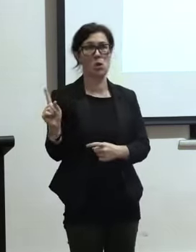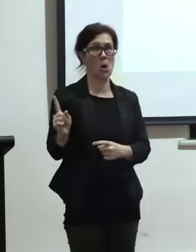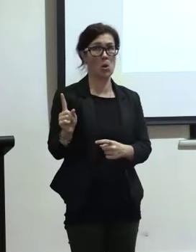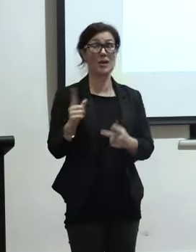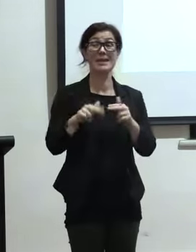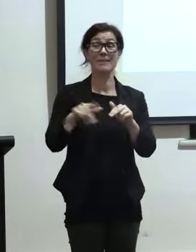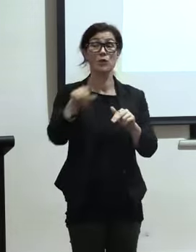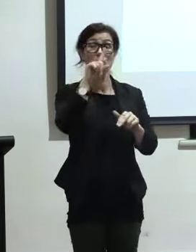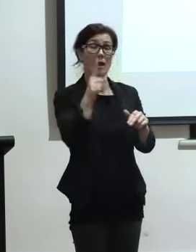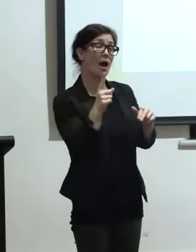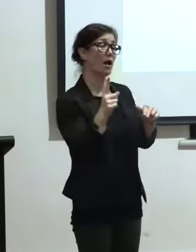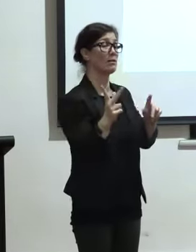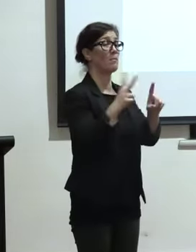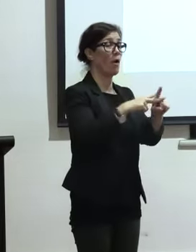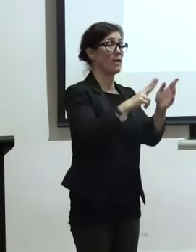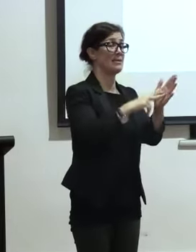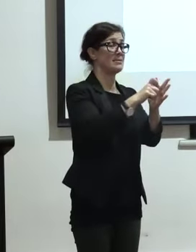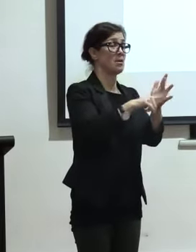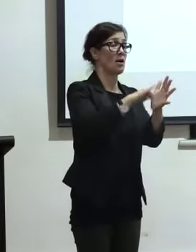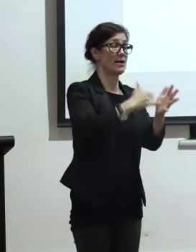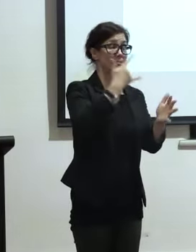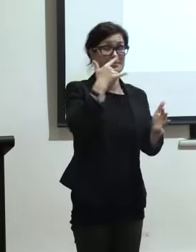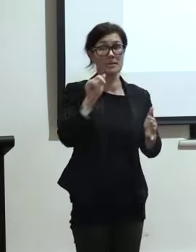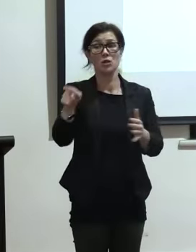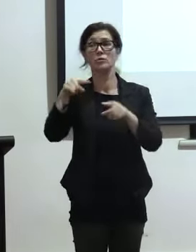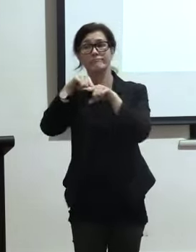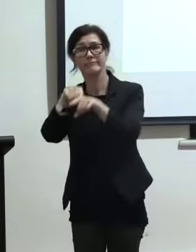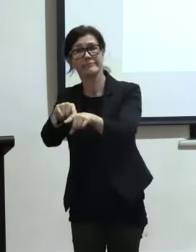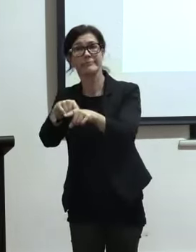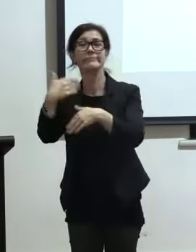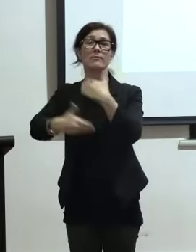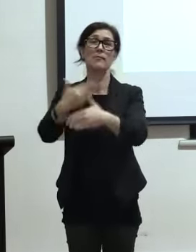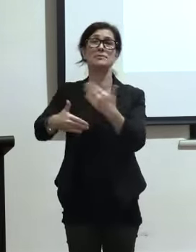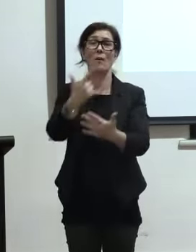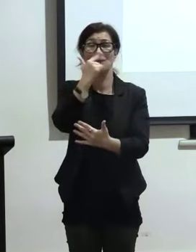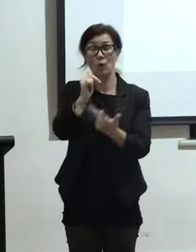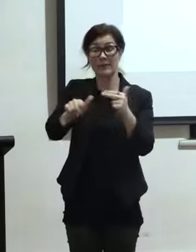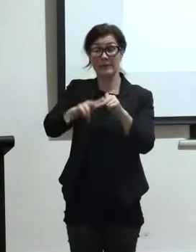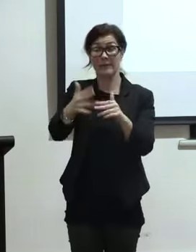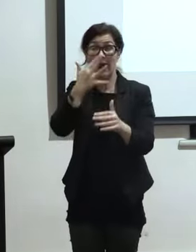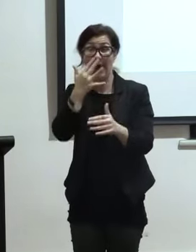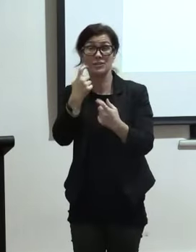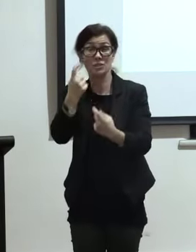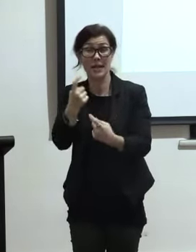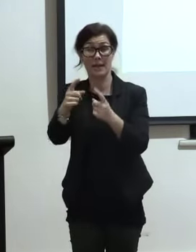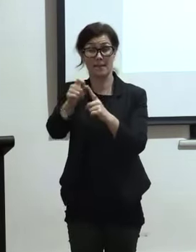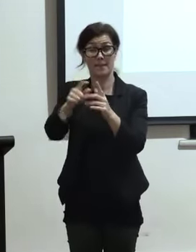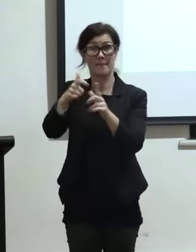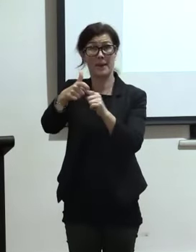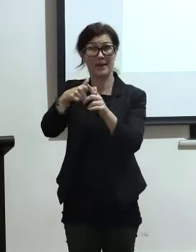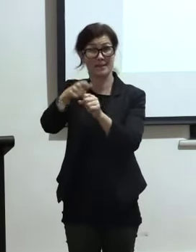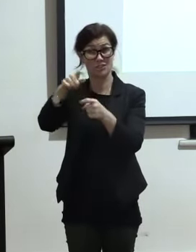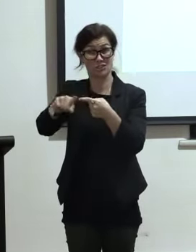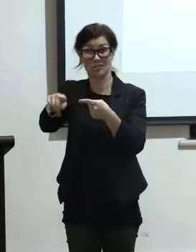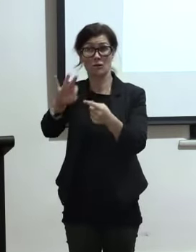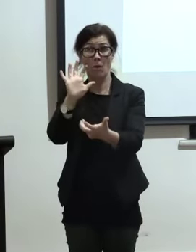for the NDIS. So unfortunately, if your aged care package is inadequate for you as a person with